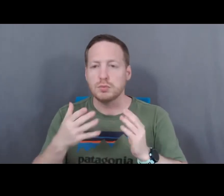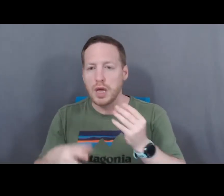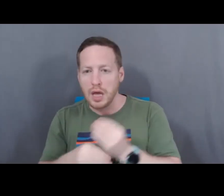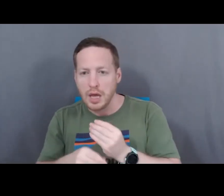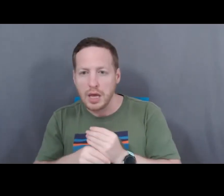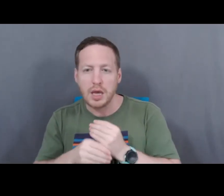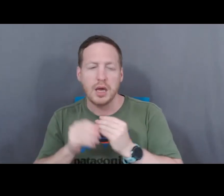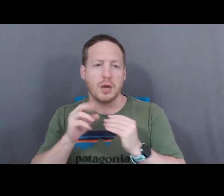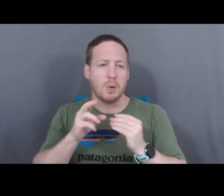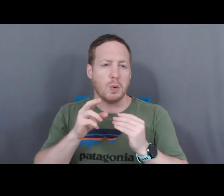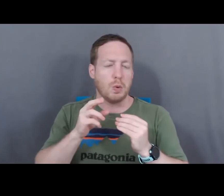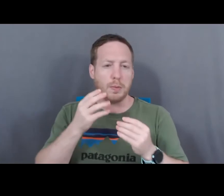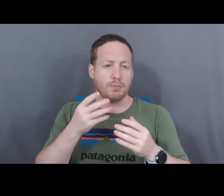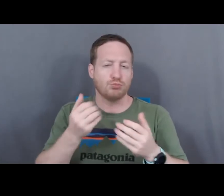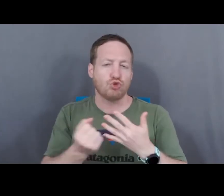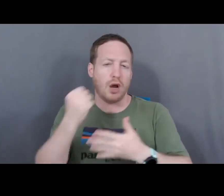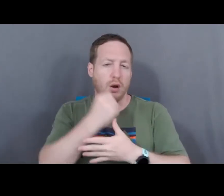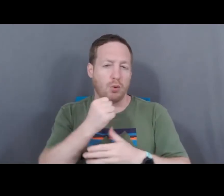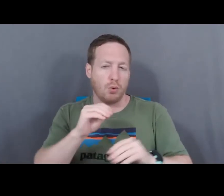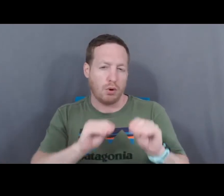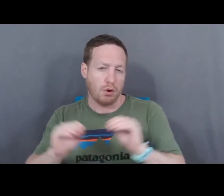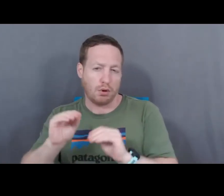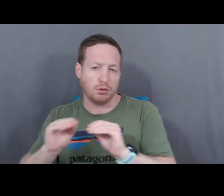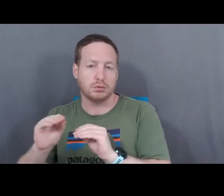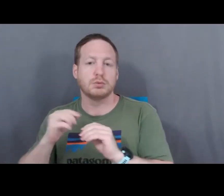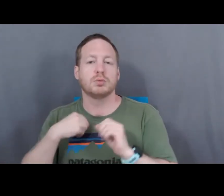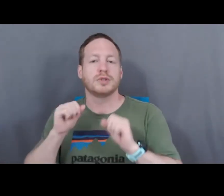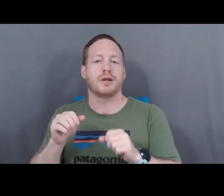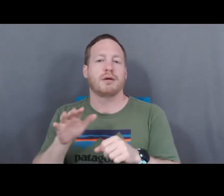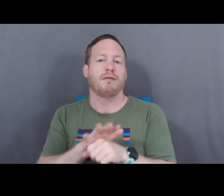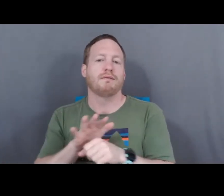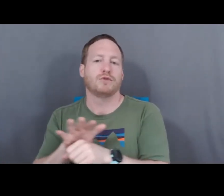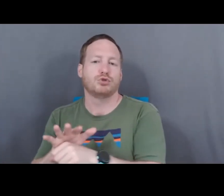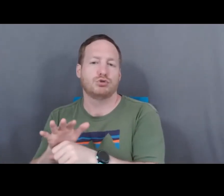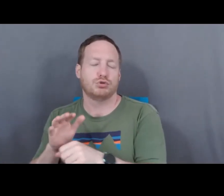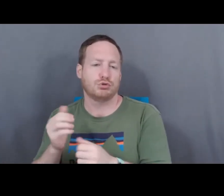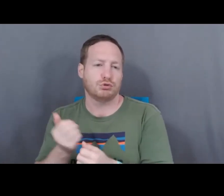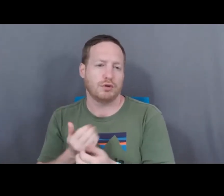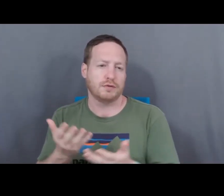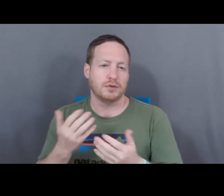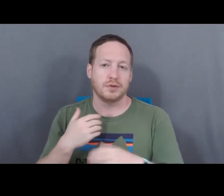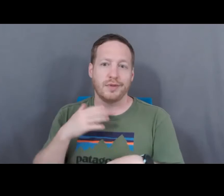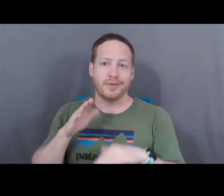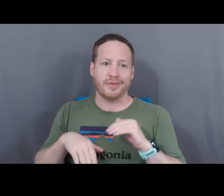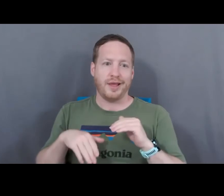would review those items and put them on the agenda, prioritize the orders, you know, the order of those